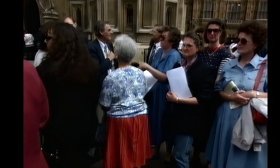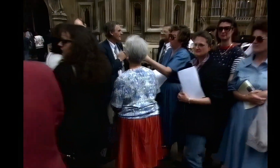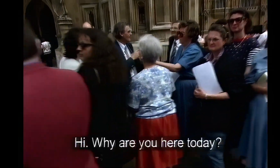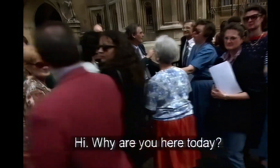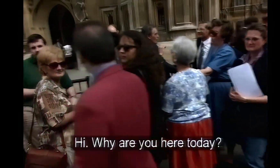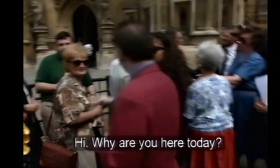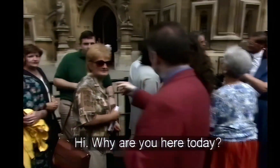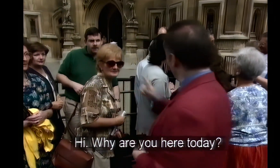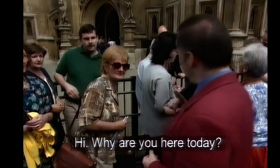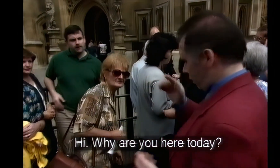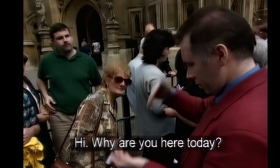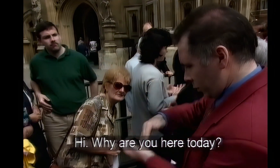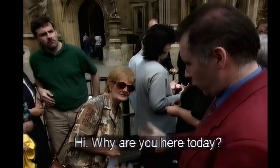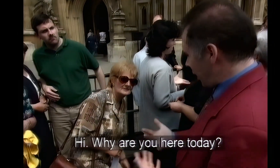Hi, can I ask you why you've come down here today?